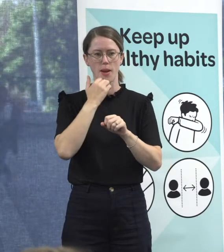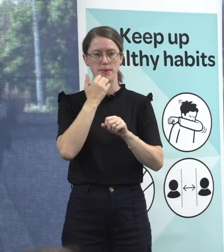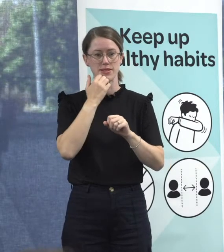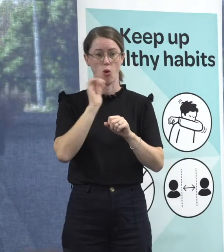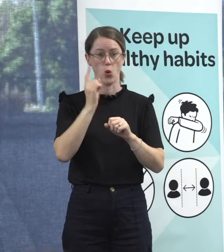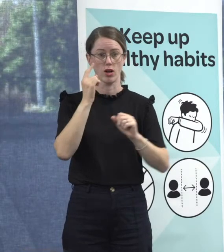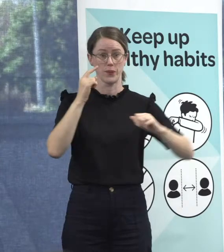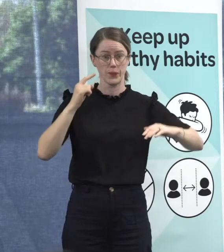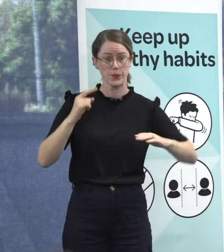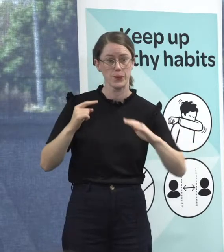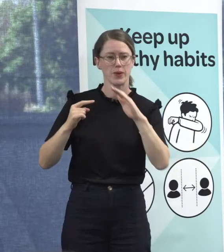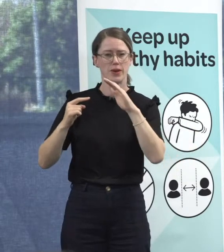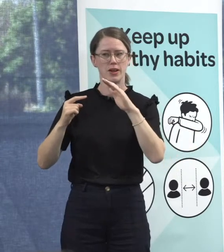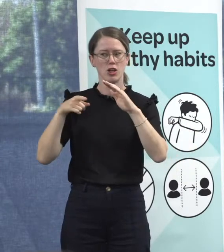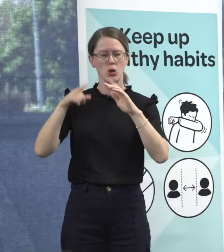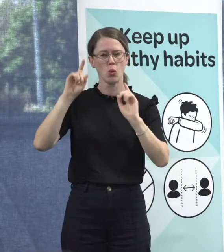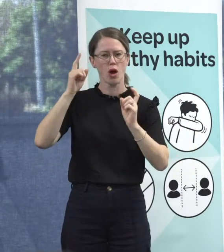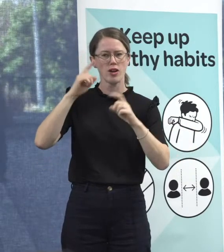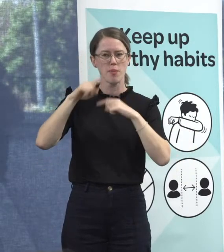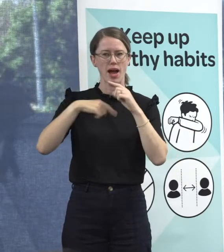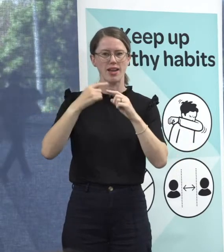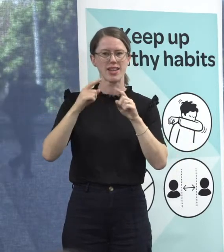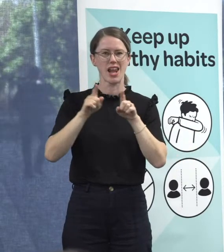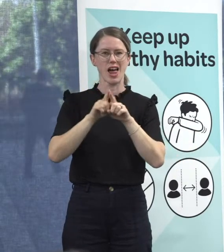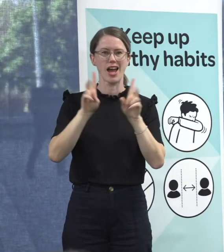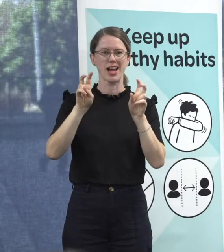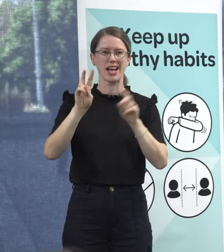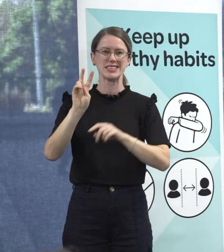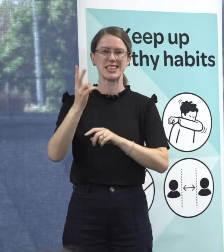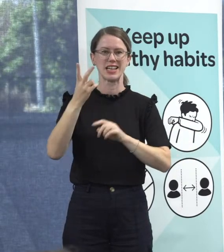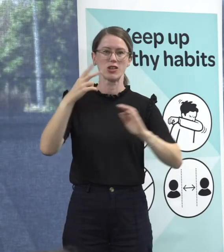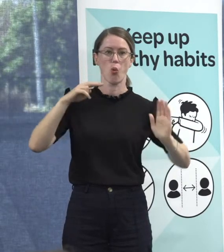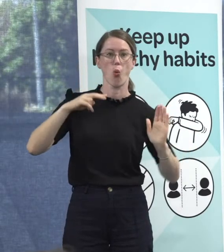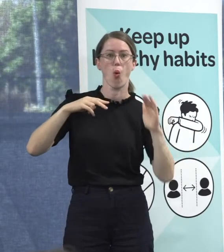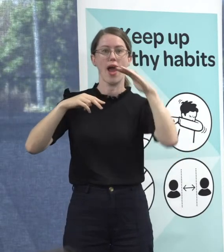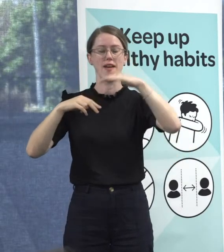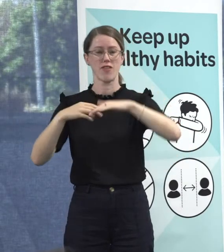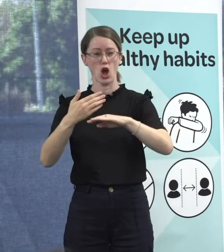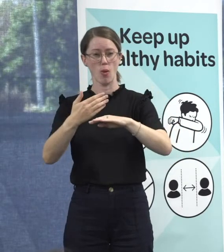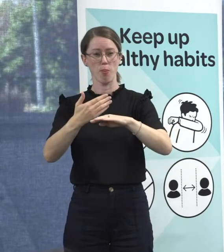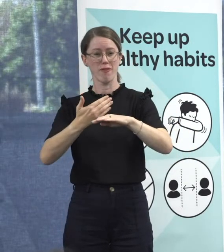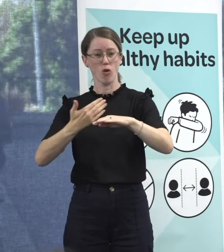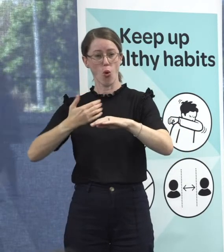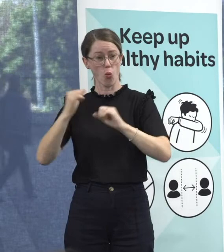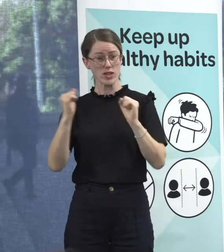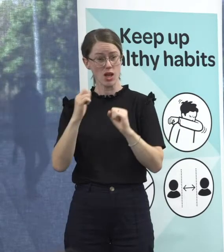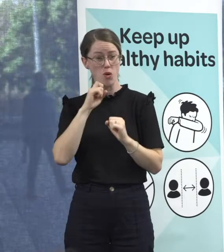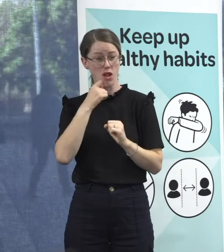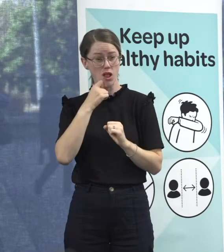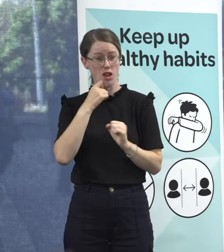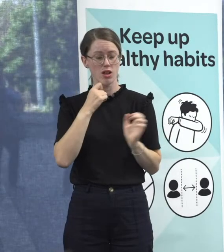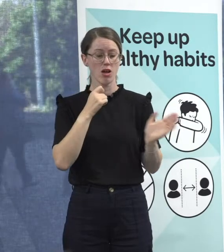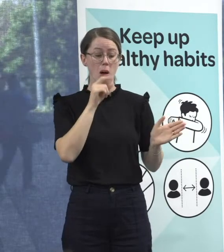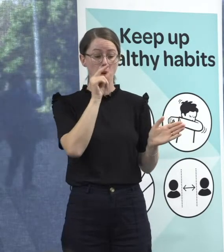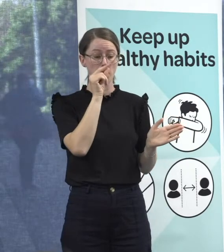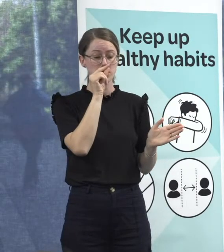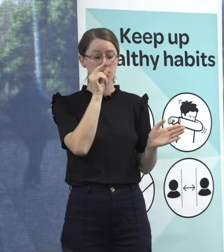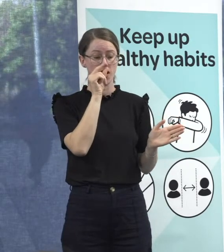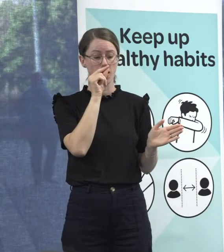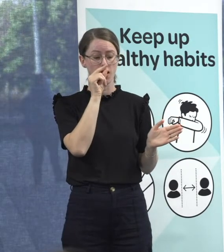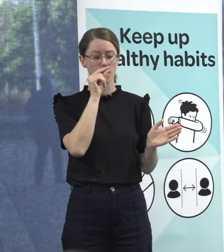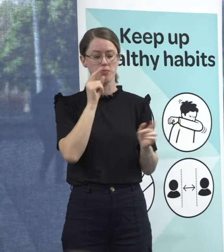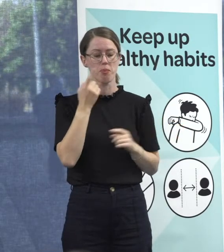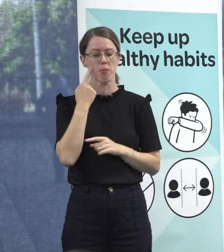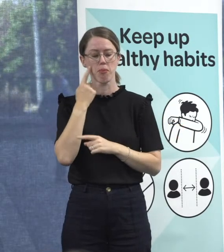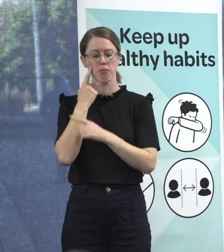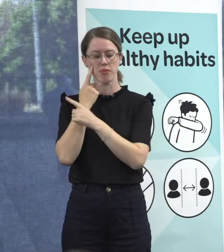you concerned that we're kind of going to see a second wave much earlier than winter? It's possible, and I'll just go